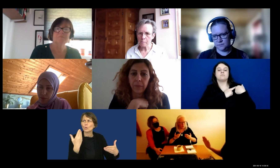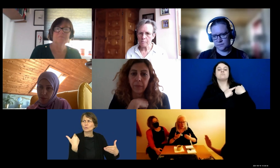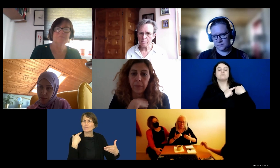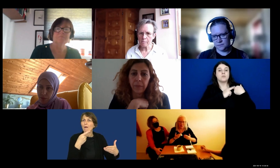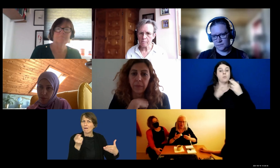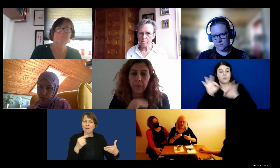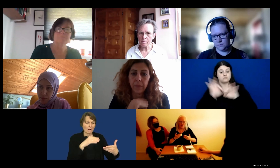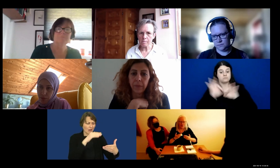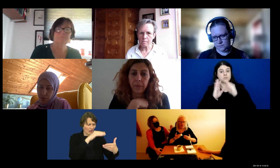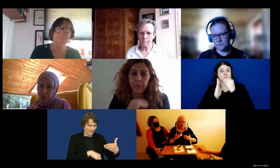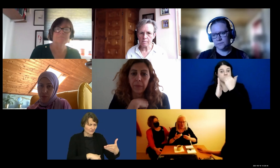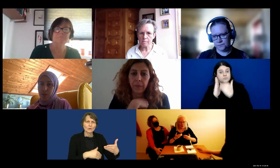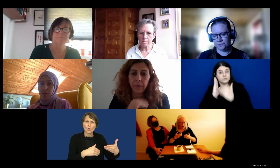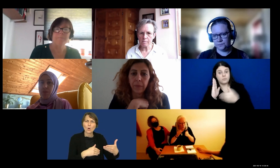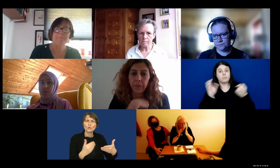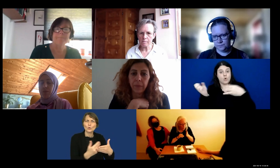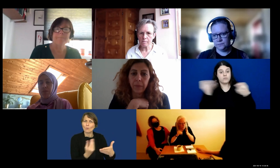list is updated?